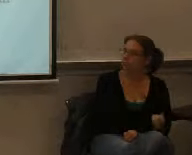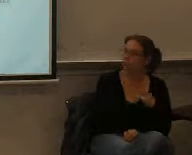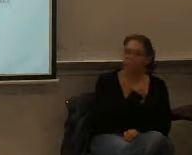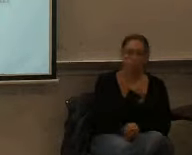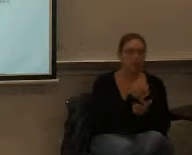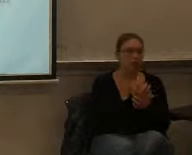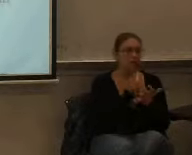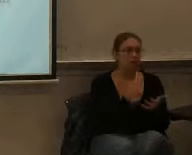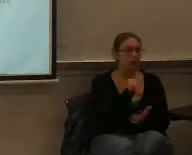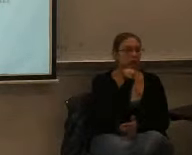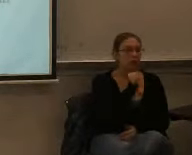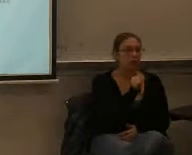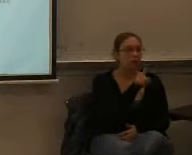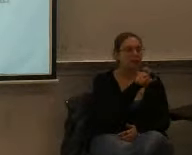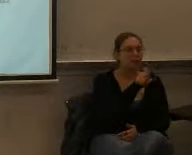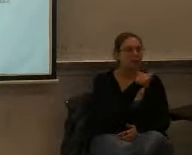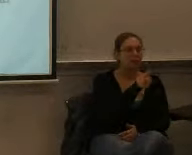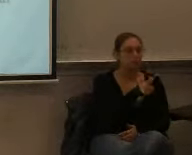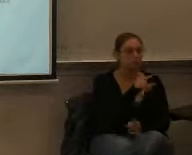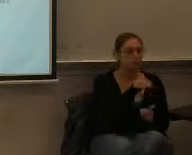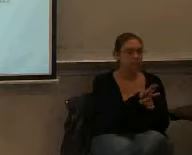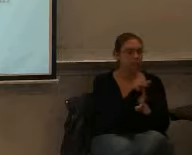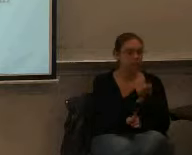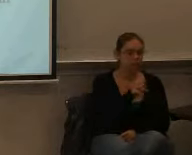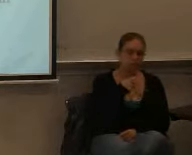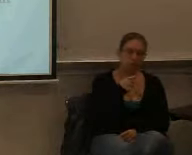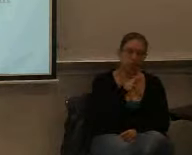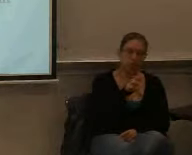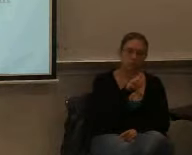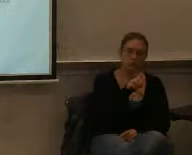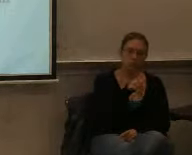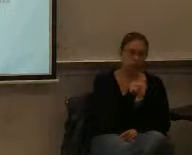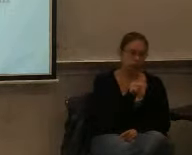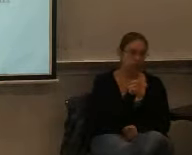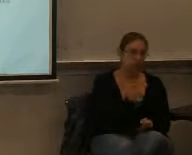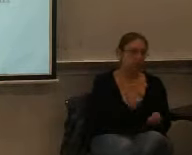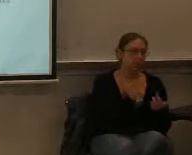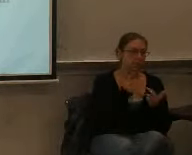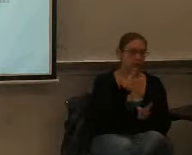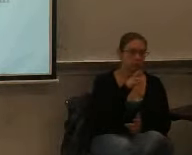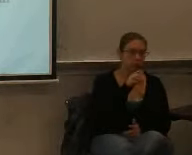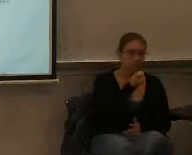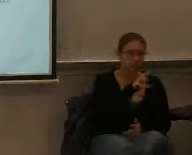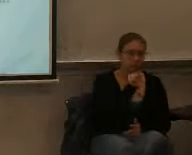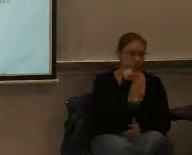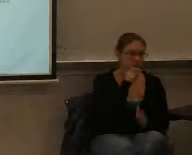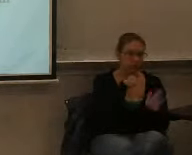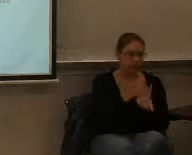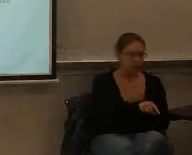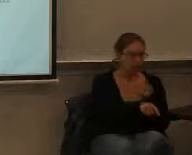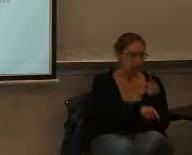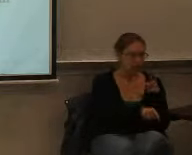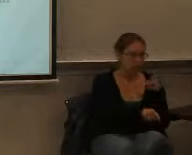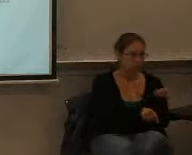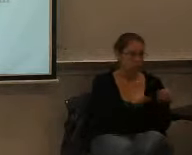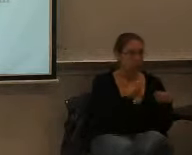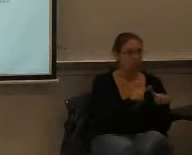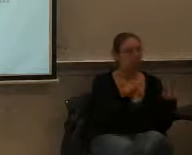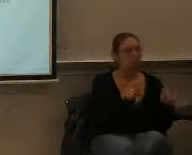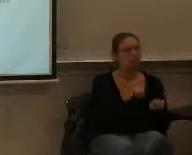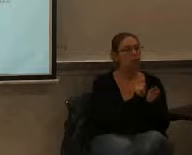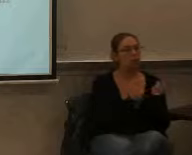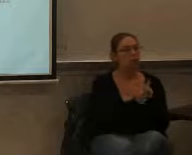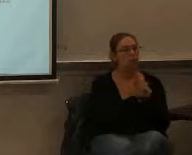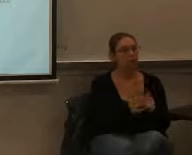There's a lot of non-lethal effects of predation as well. So many predators don't kill their prey, but can alter their